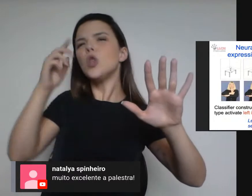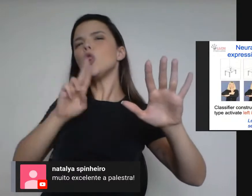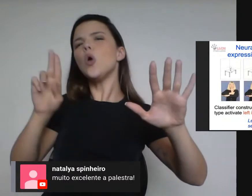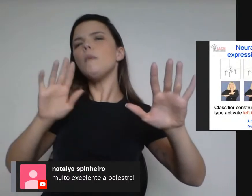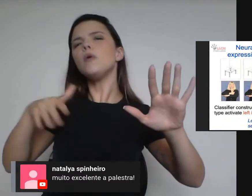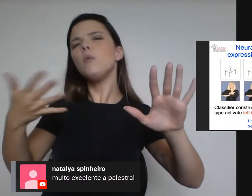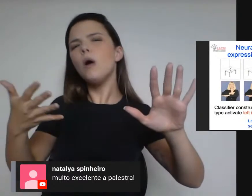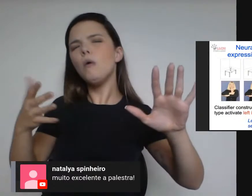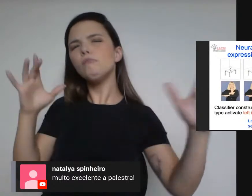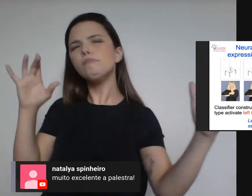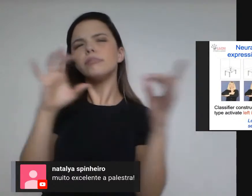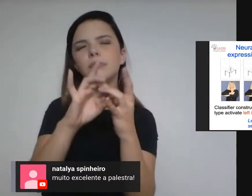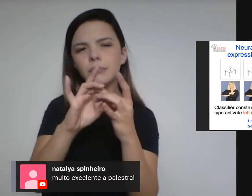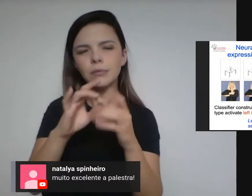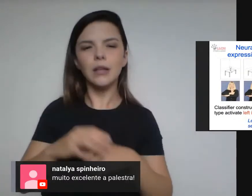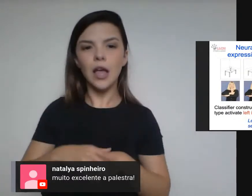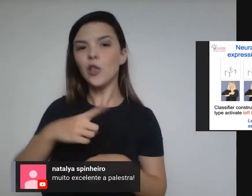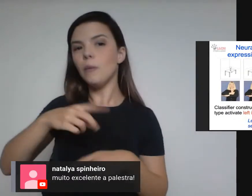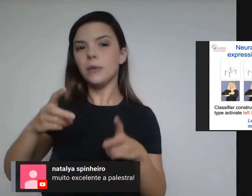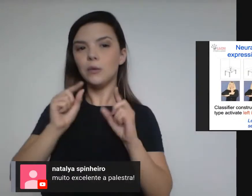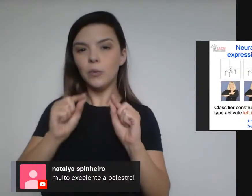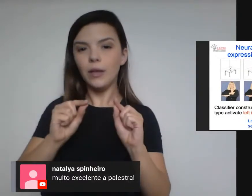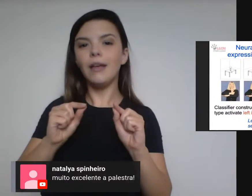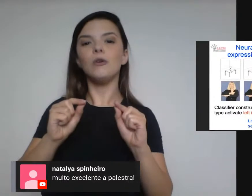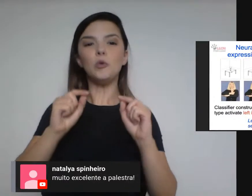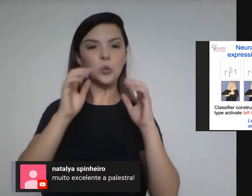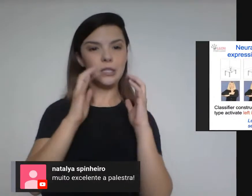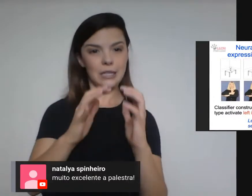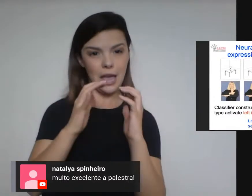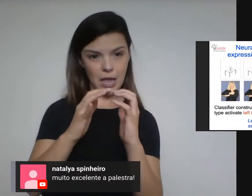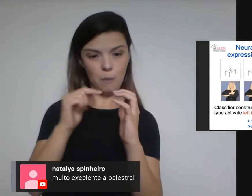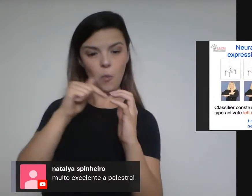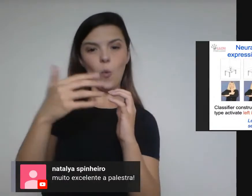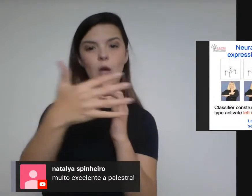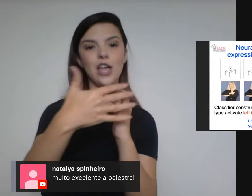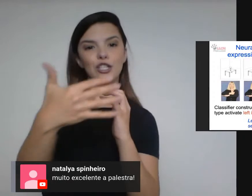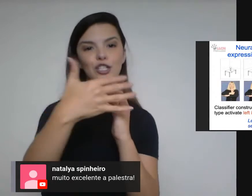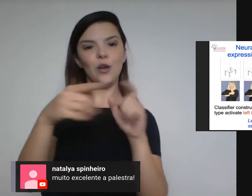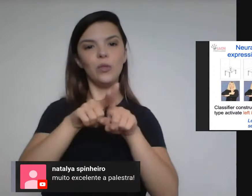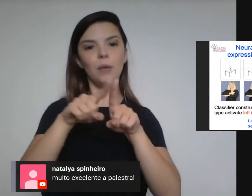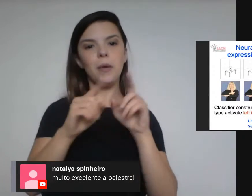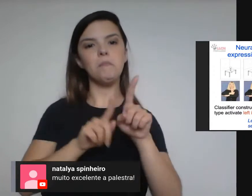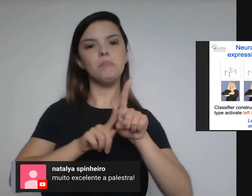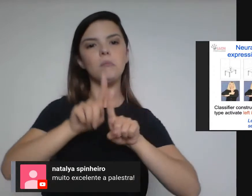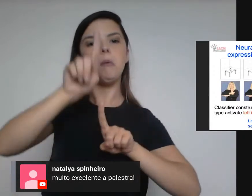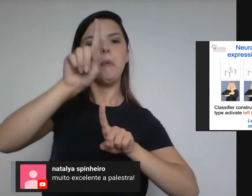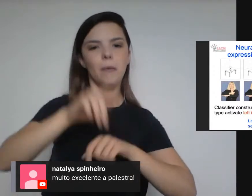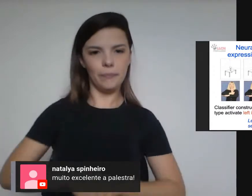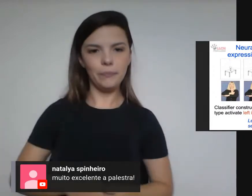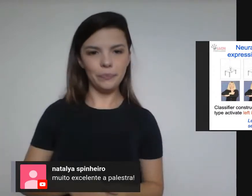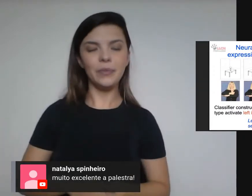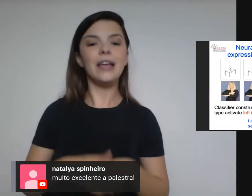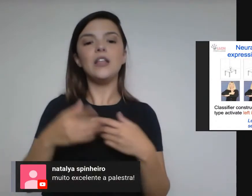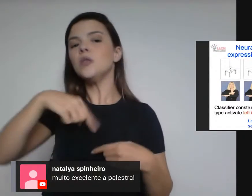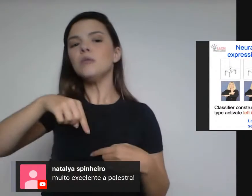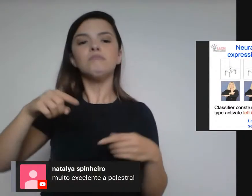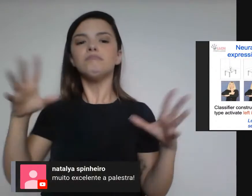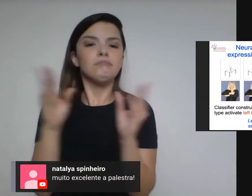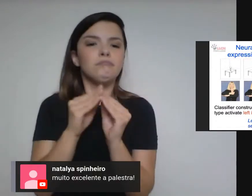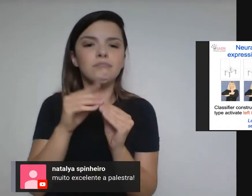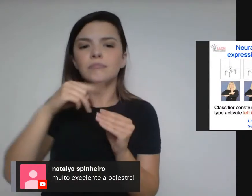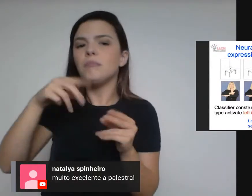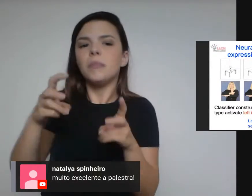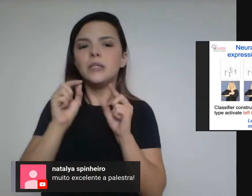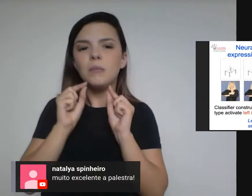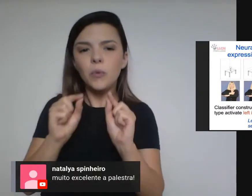gyrus and in left IT. So retrieving a lexical sign is very similar, although not identical, to retrieving